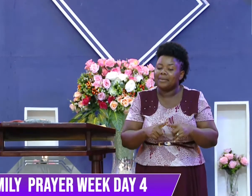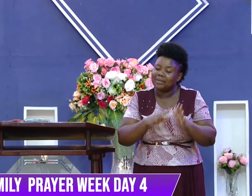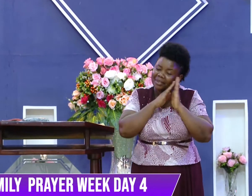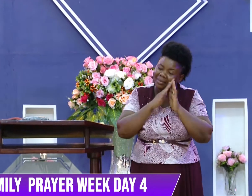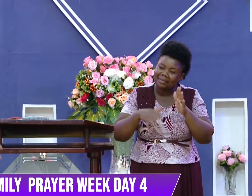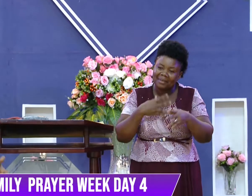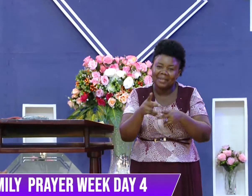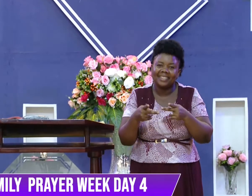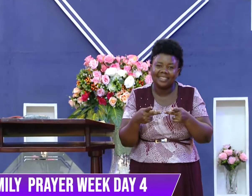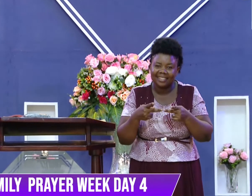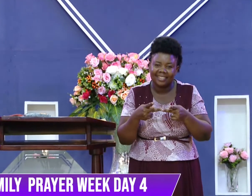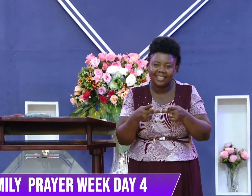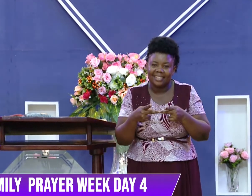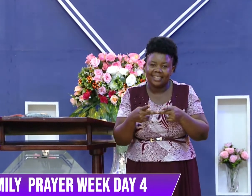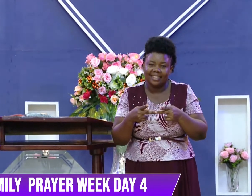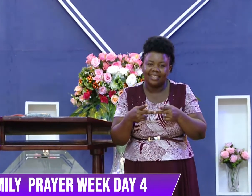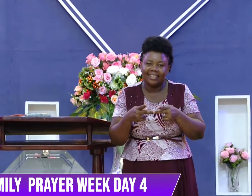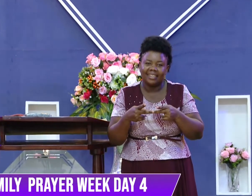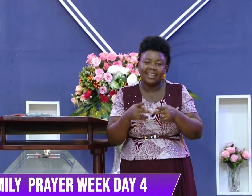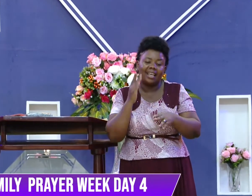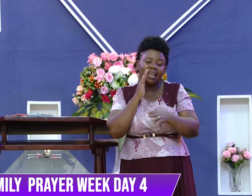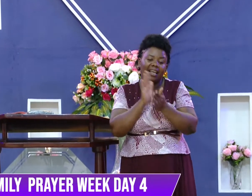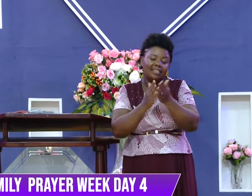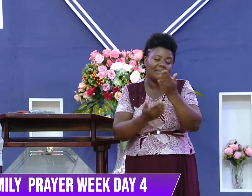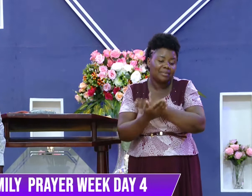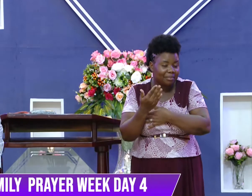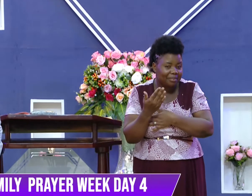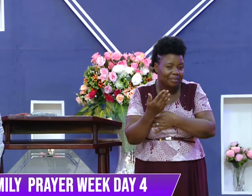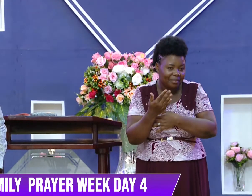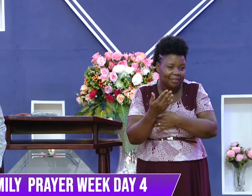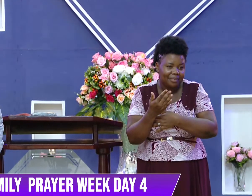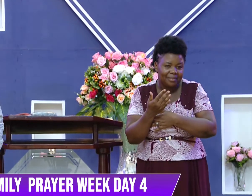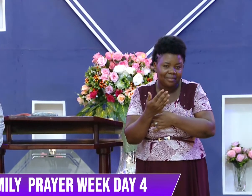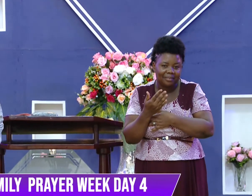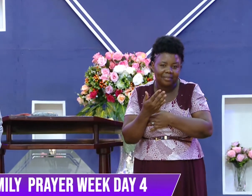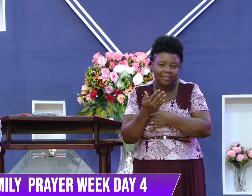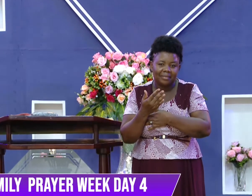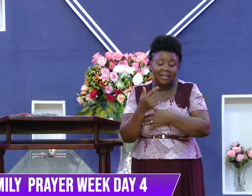She slept in my position. It came in the morning.